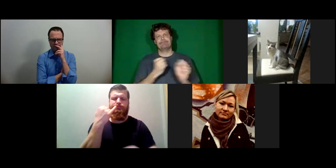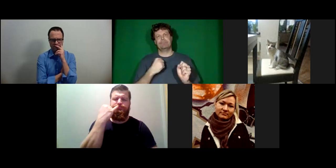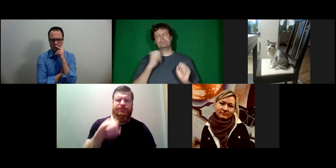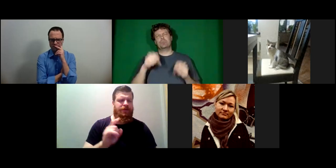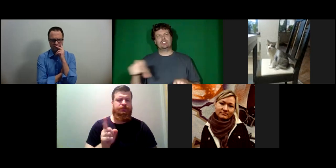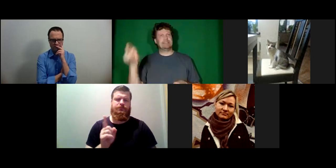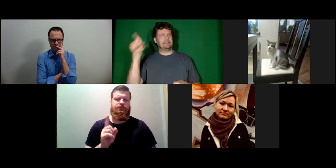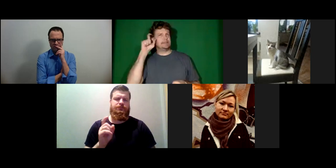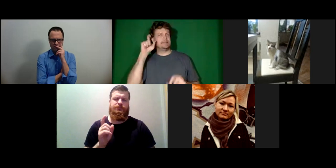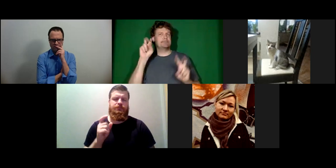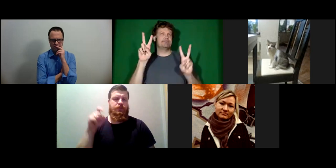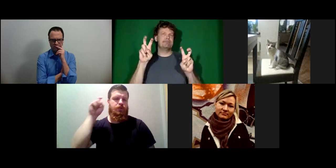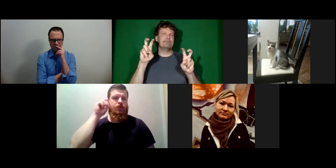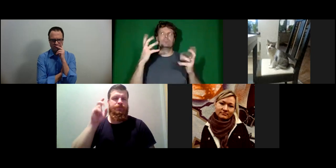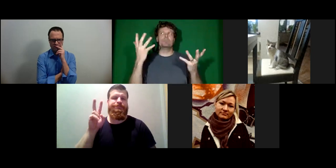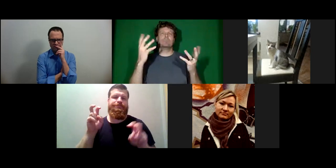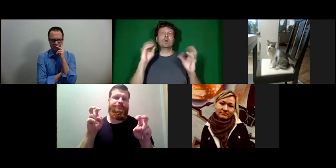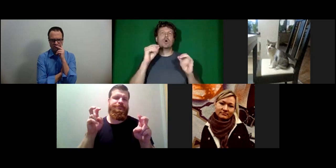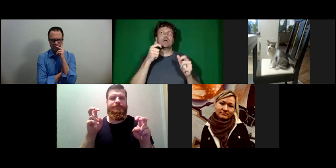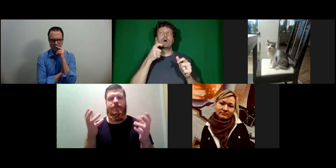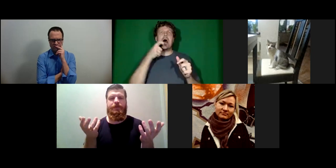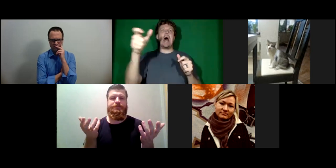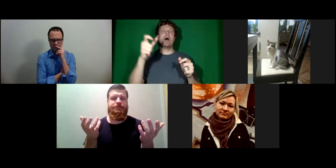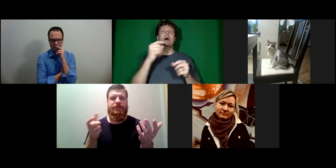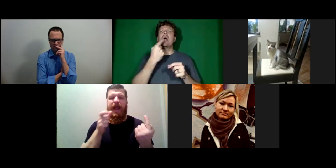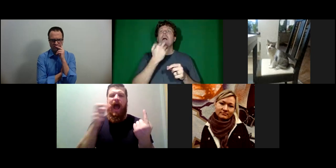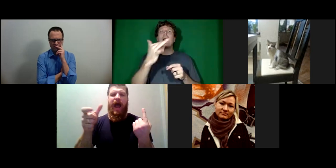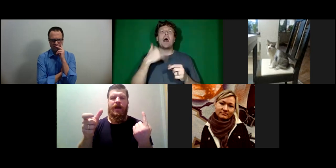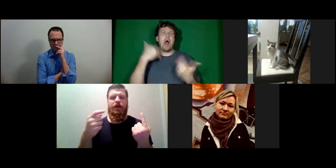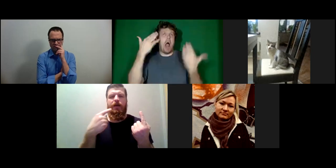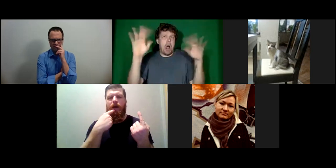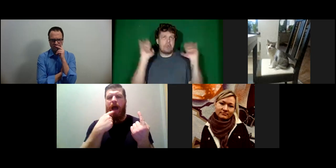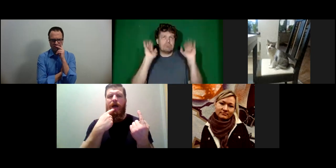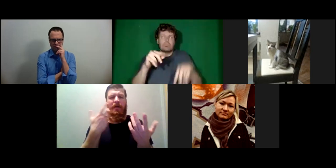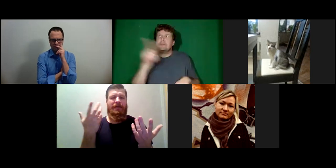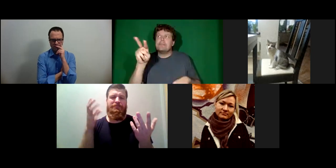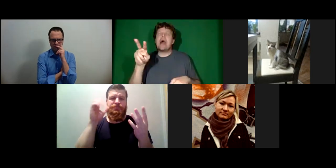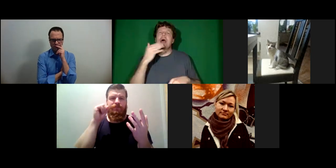aids, but I don't use it to follow communication or spoken language.